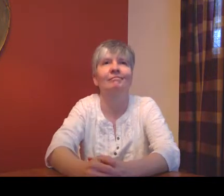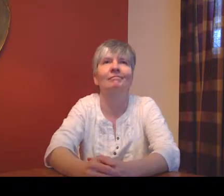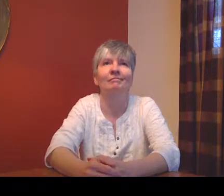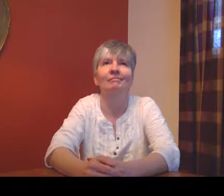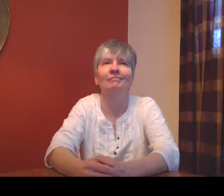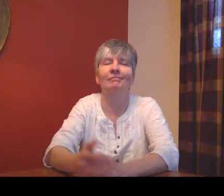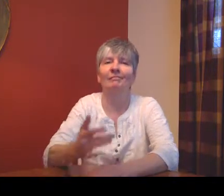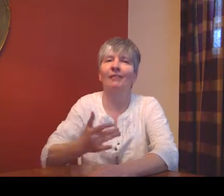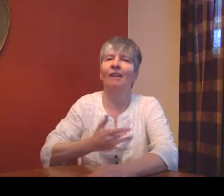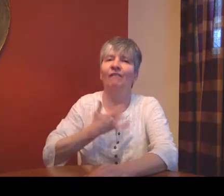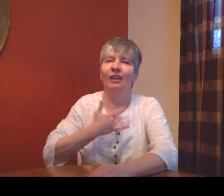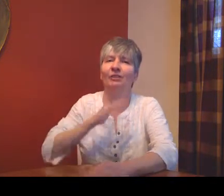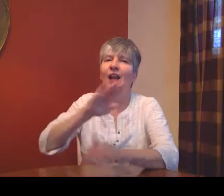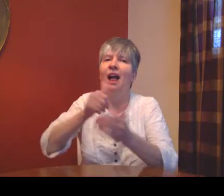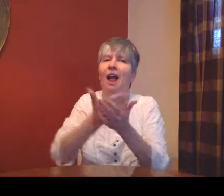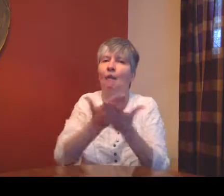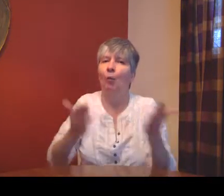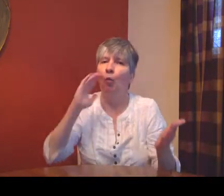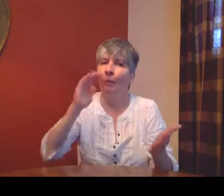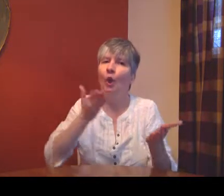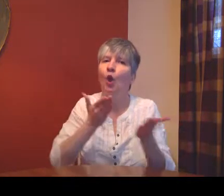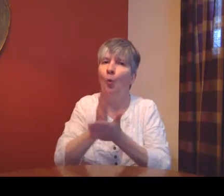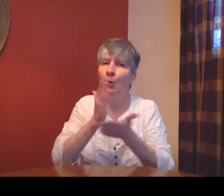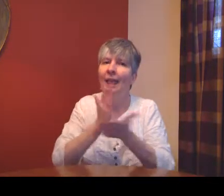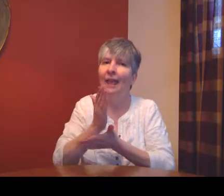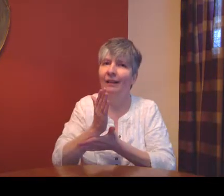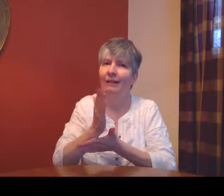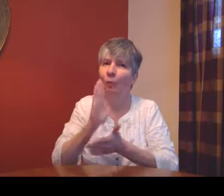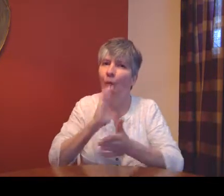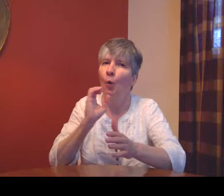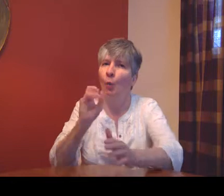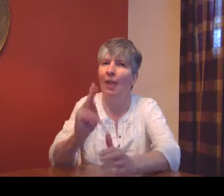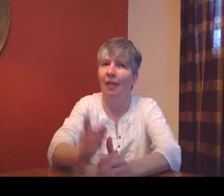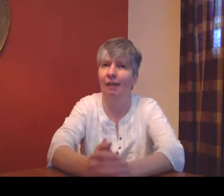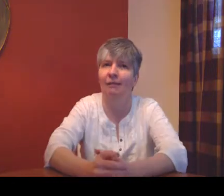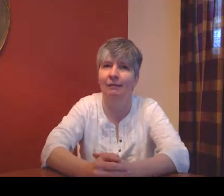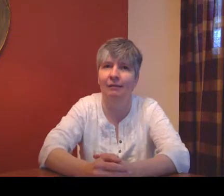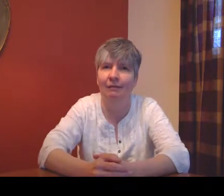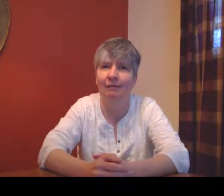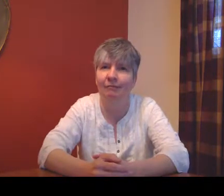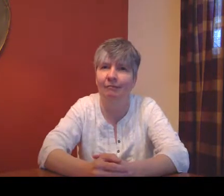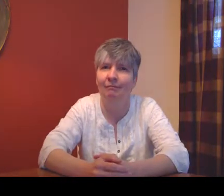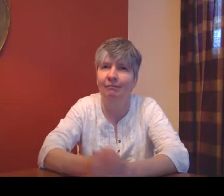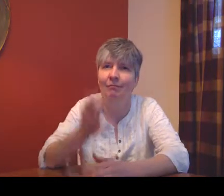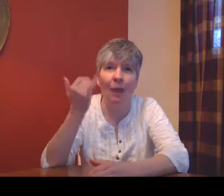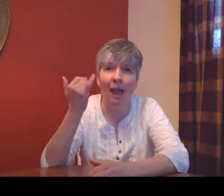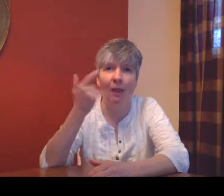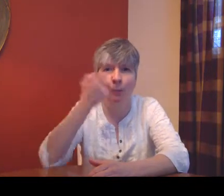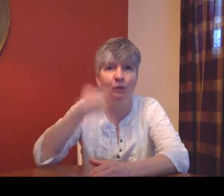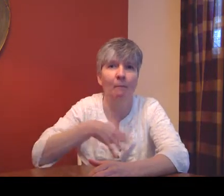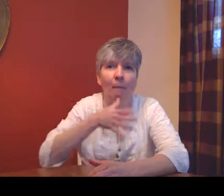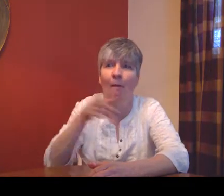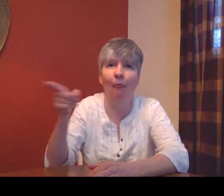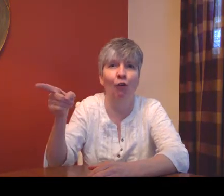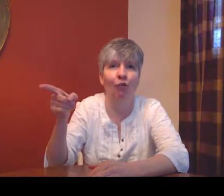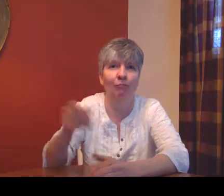He smiled. I felt everything would be okay.